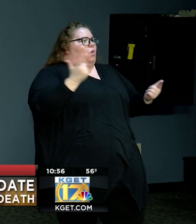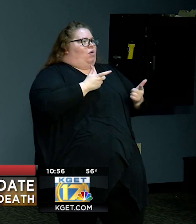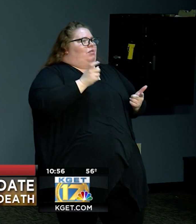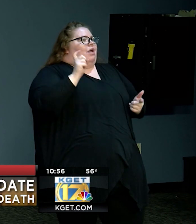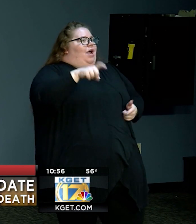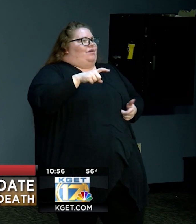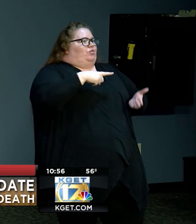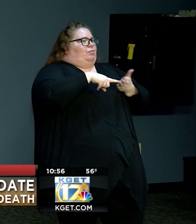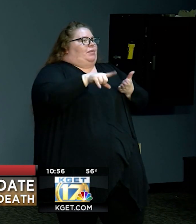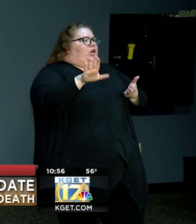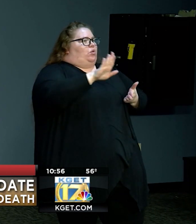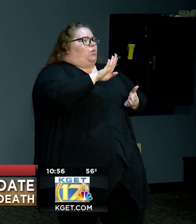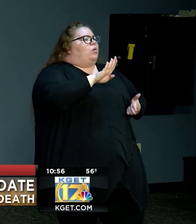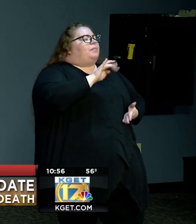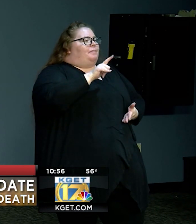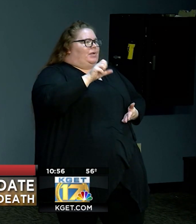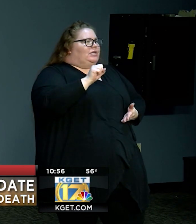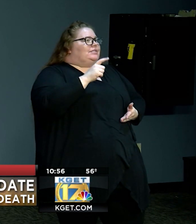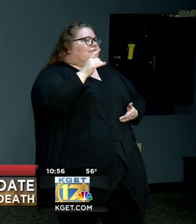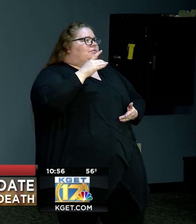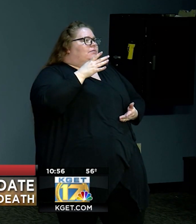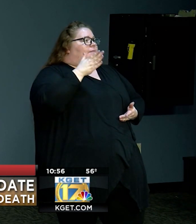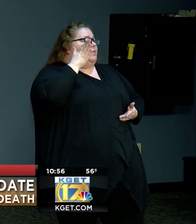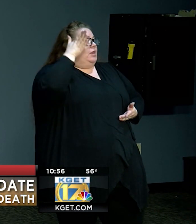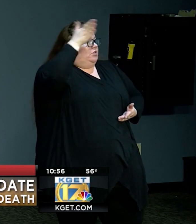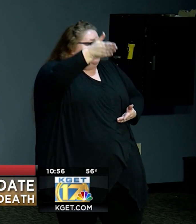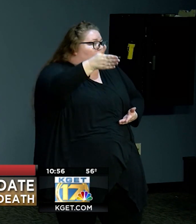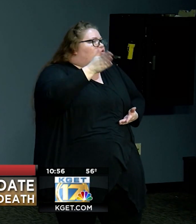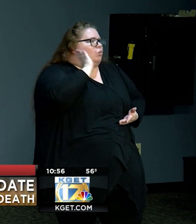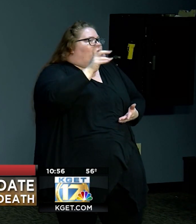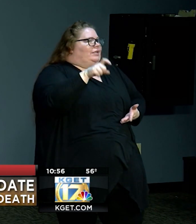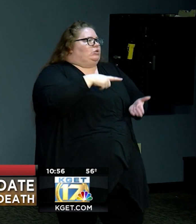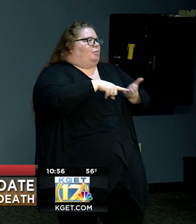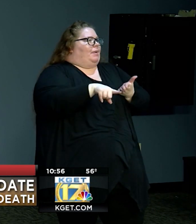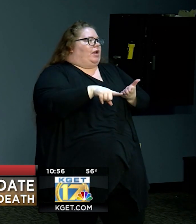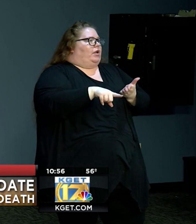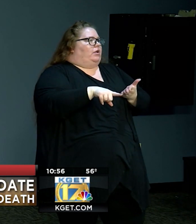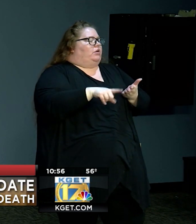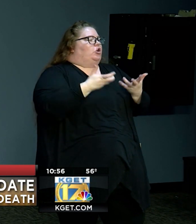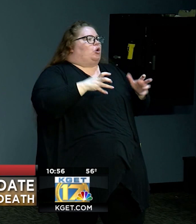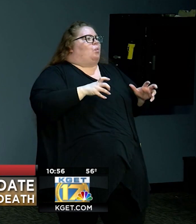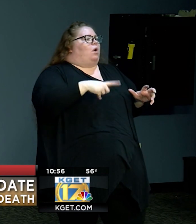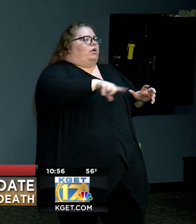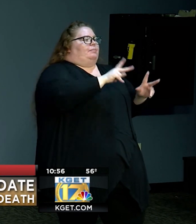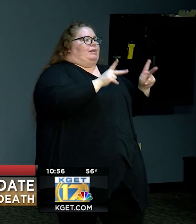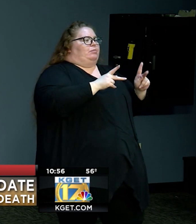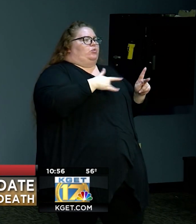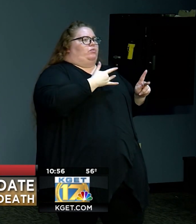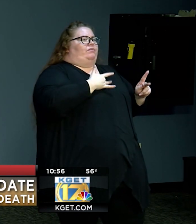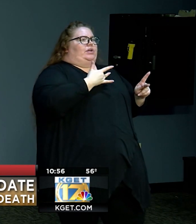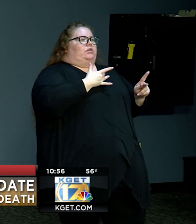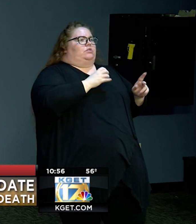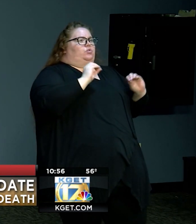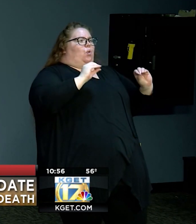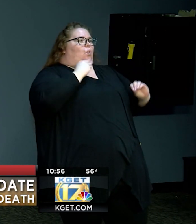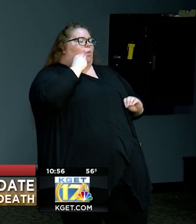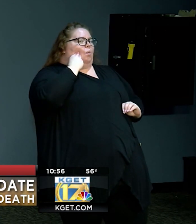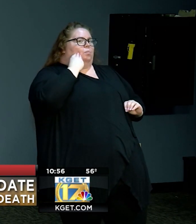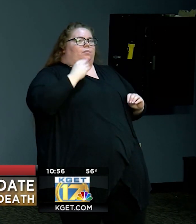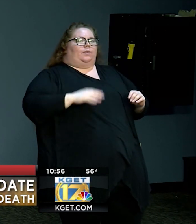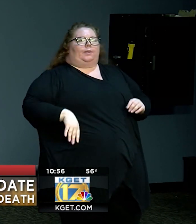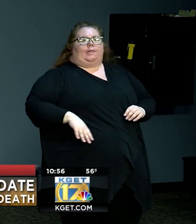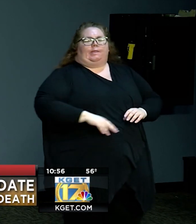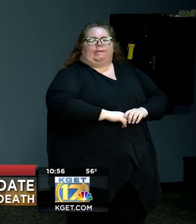it will eventually come due. We just don't want people to feel they're going to be put out on the streets for the obvious reasons. So the protections are in